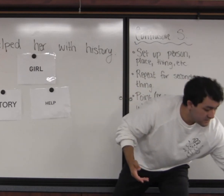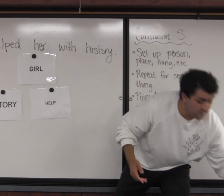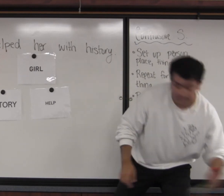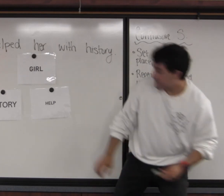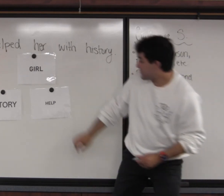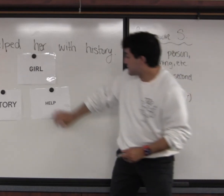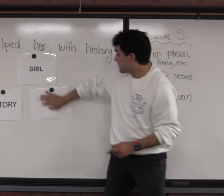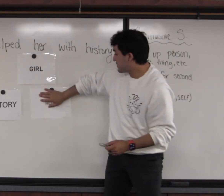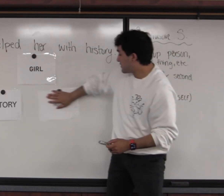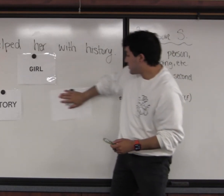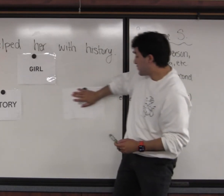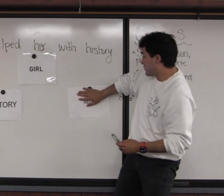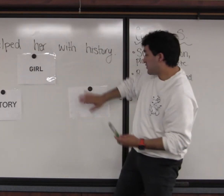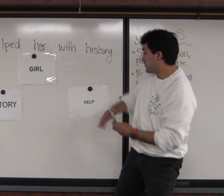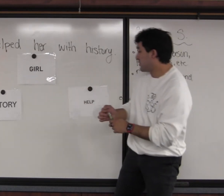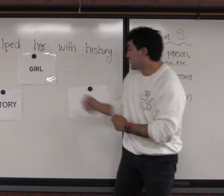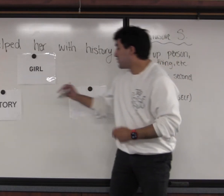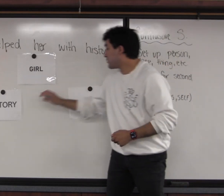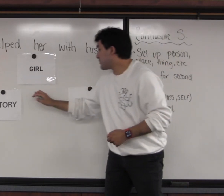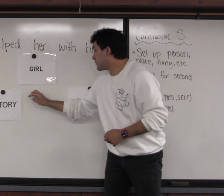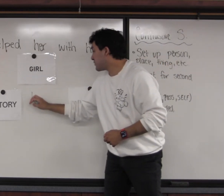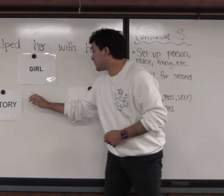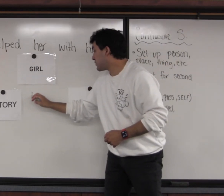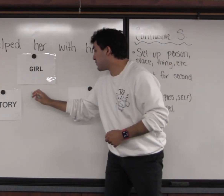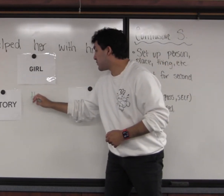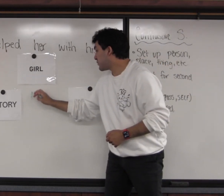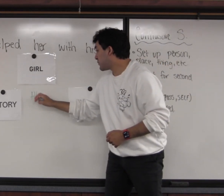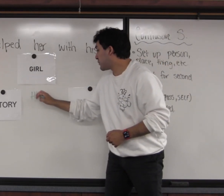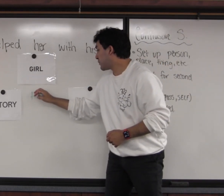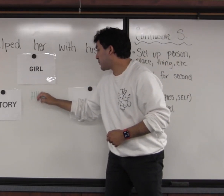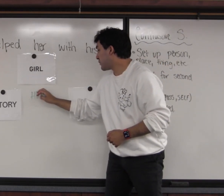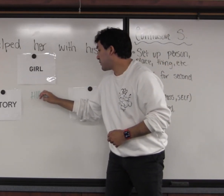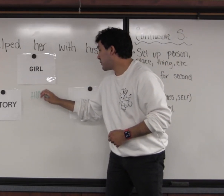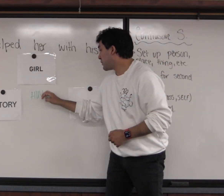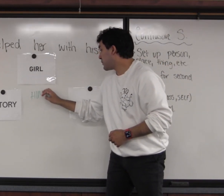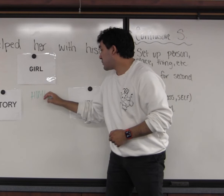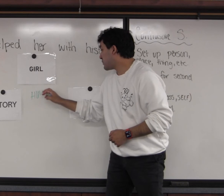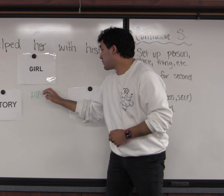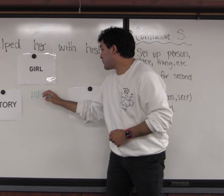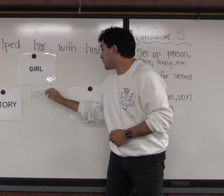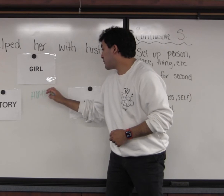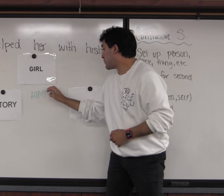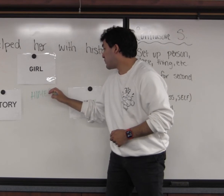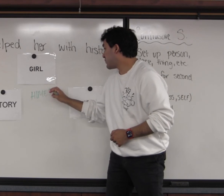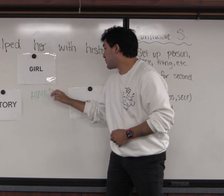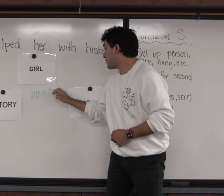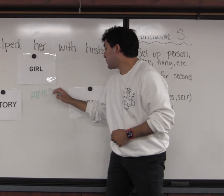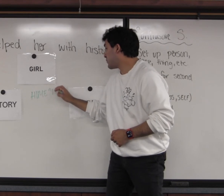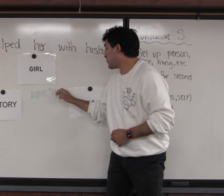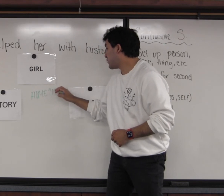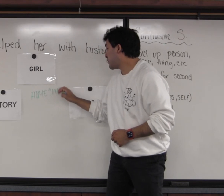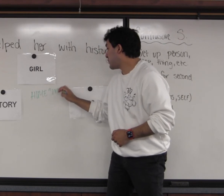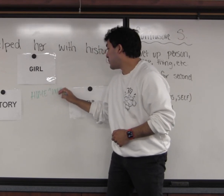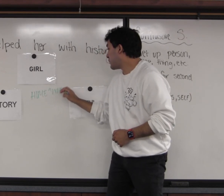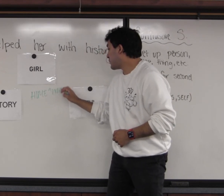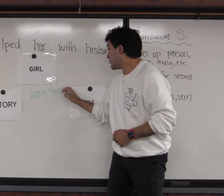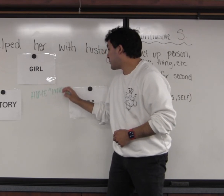add something to that. I wouldn't just say history. So for example, maybe homework,